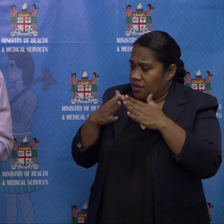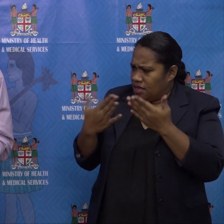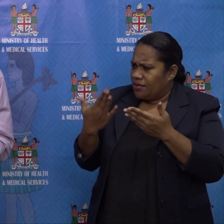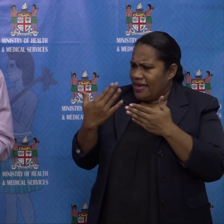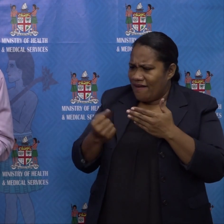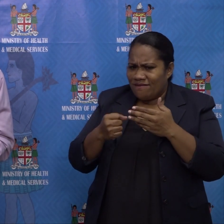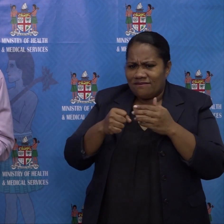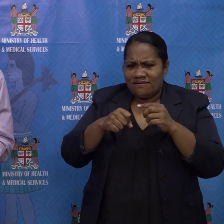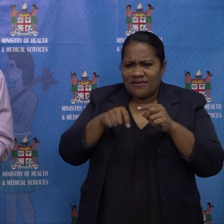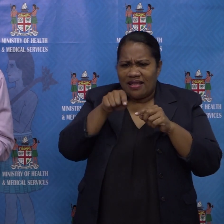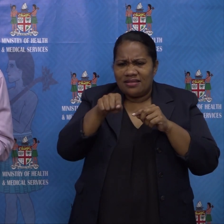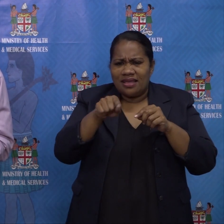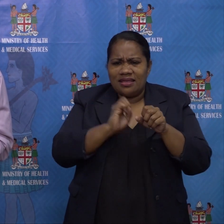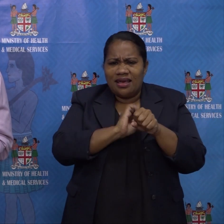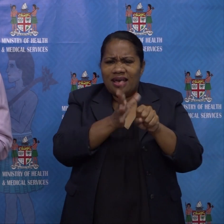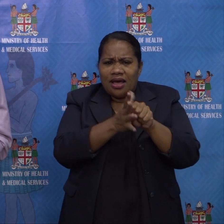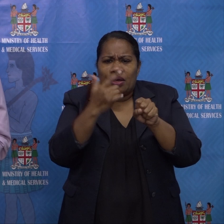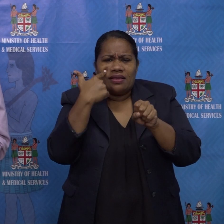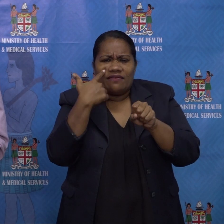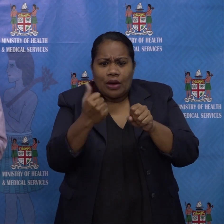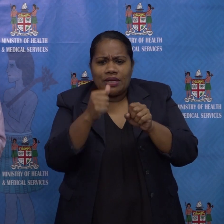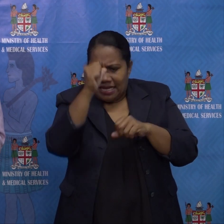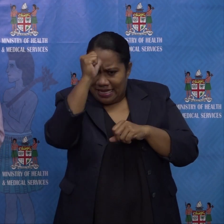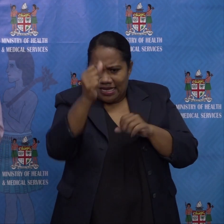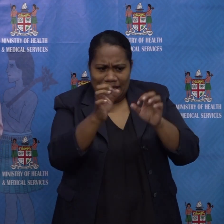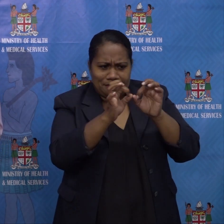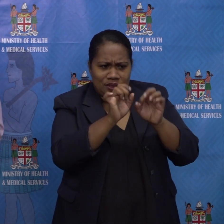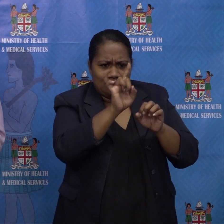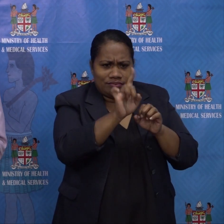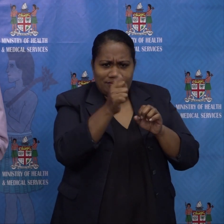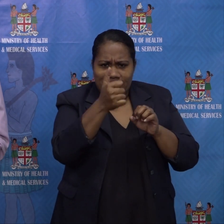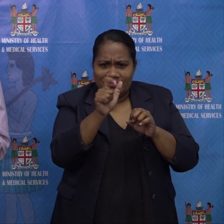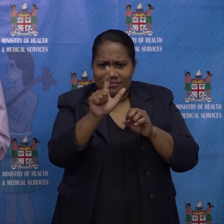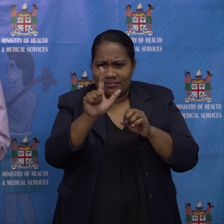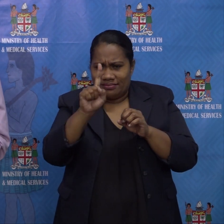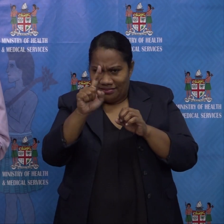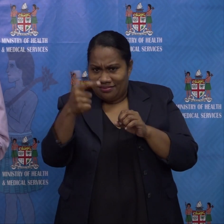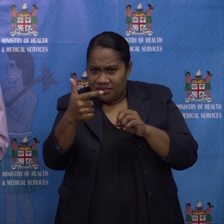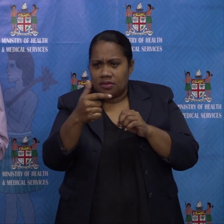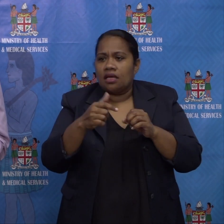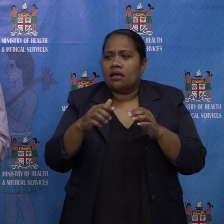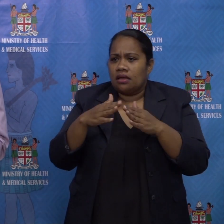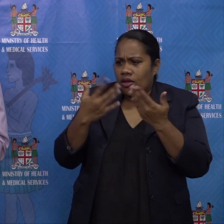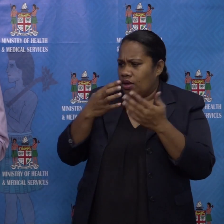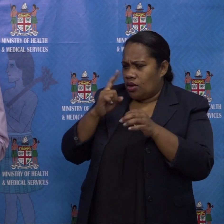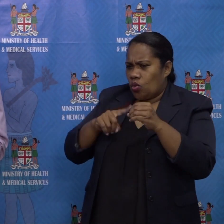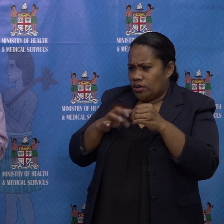that was found in India. My question is, why has our situation not